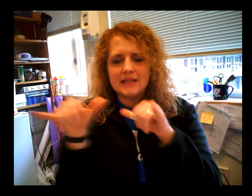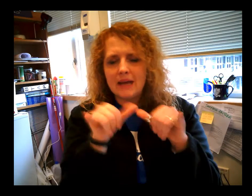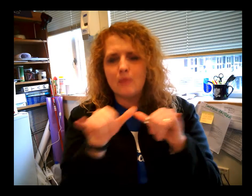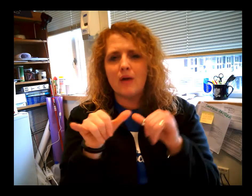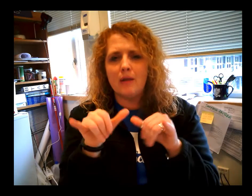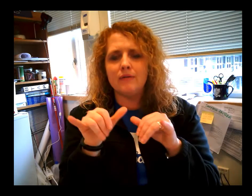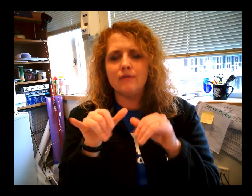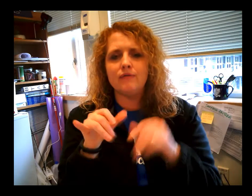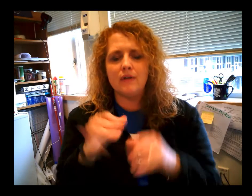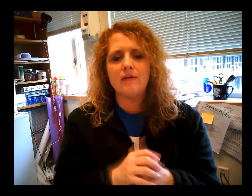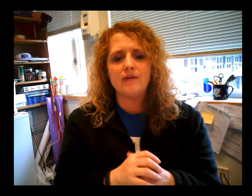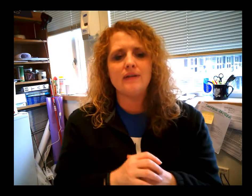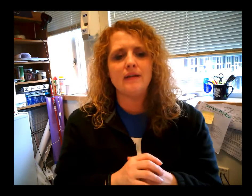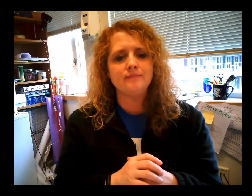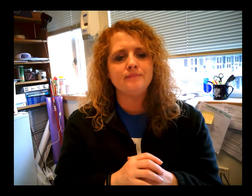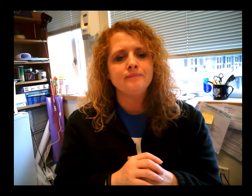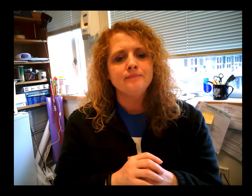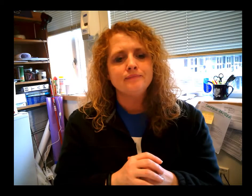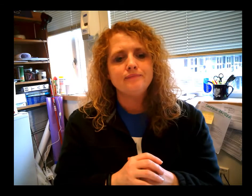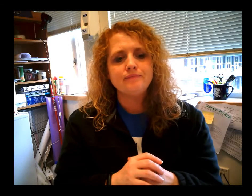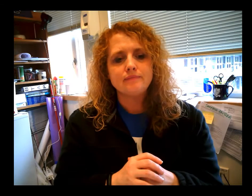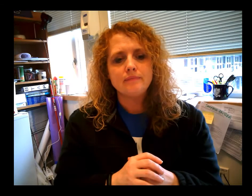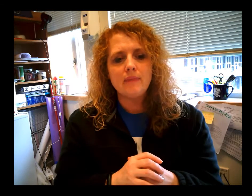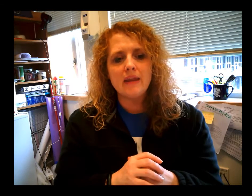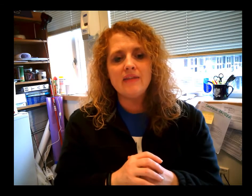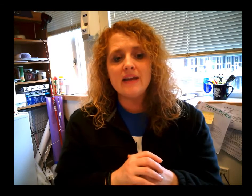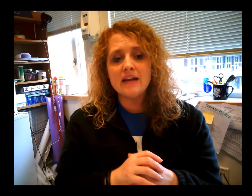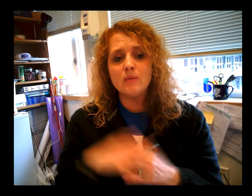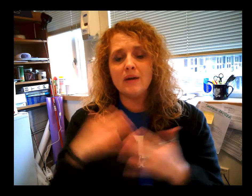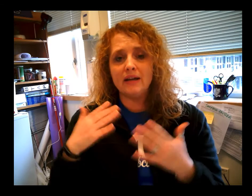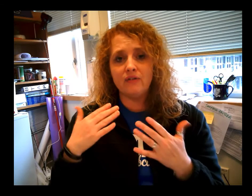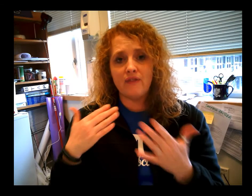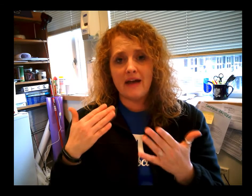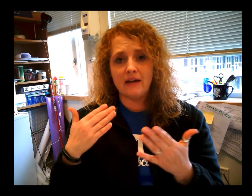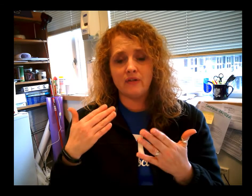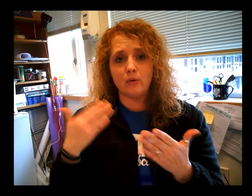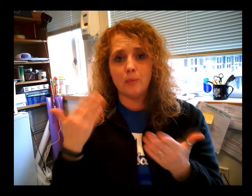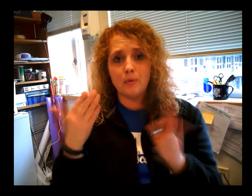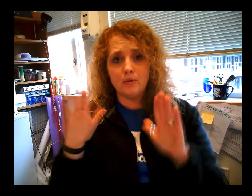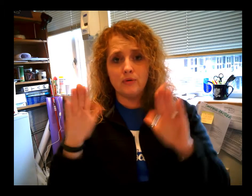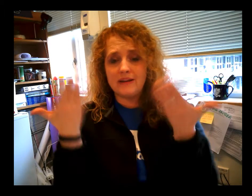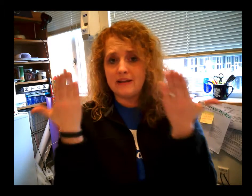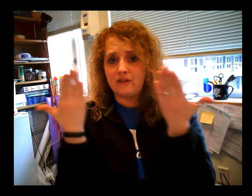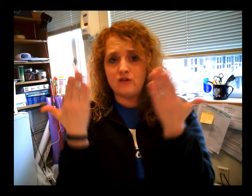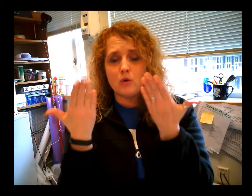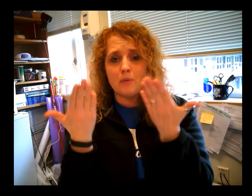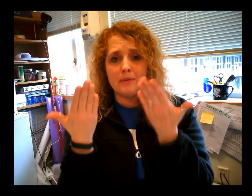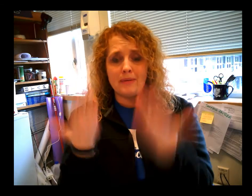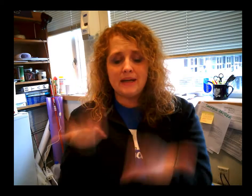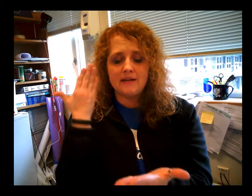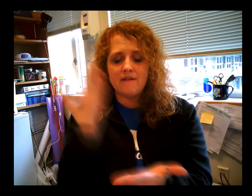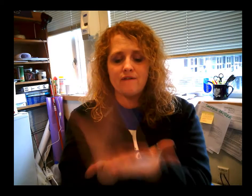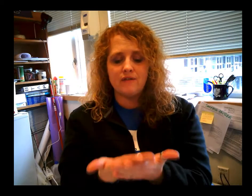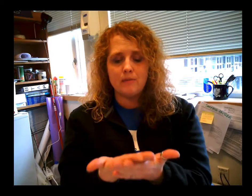same realm of everything. The next one is facts or prove, and that's 2 open B's.